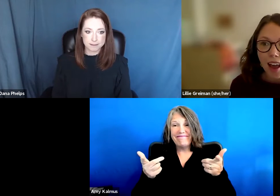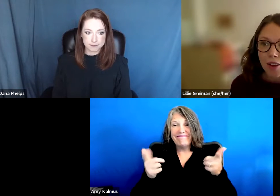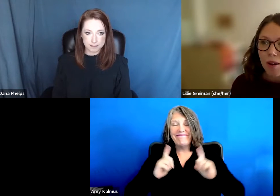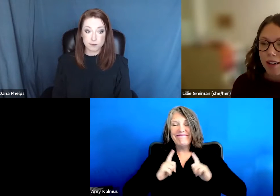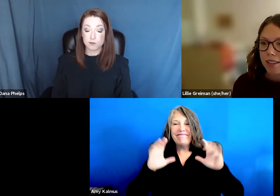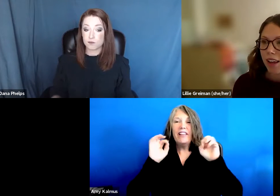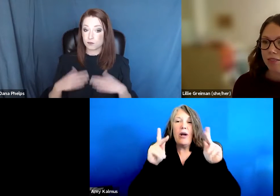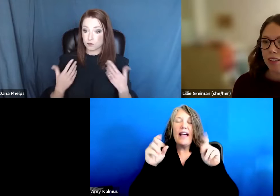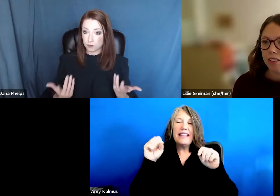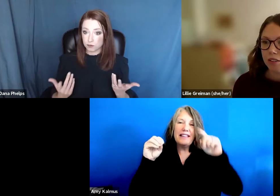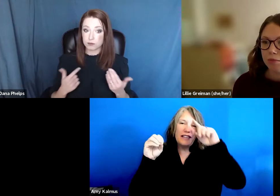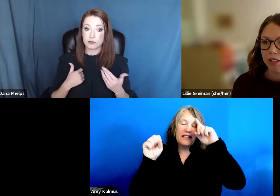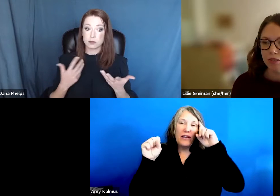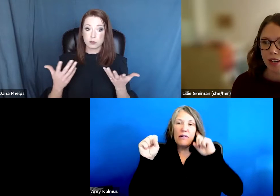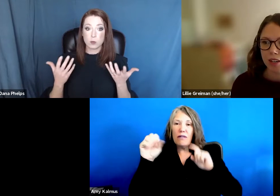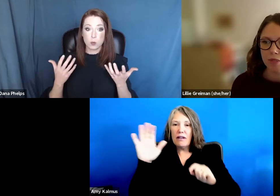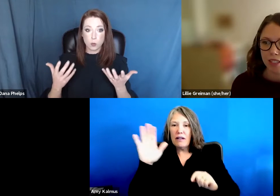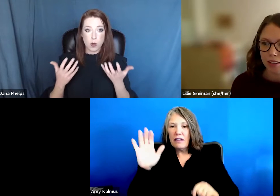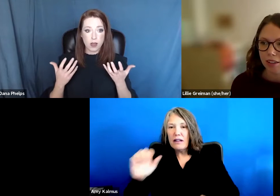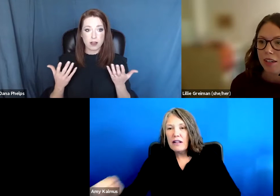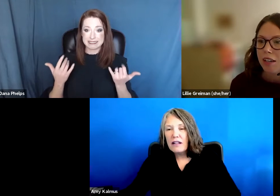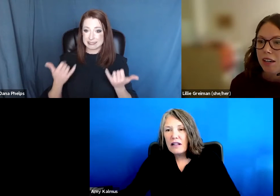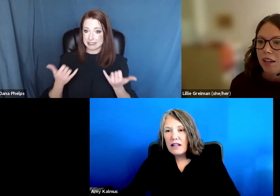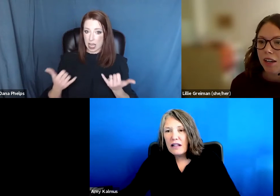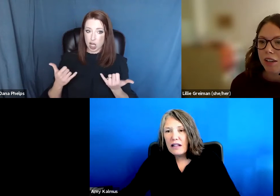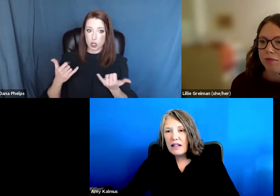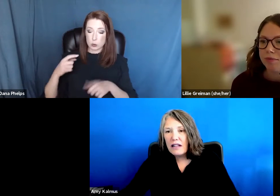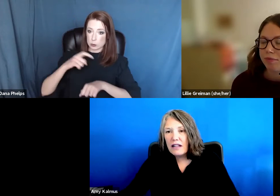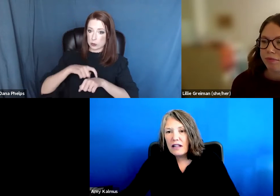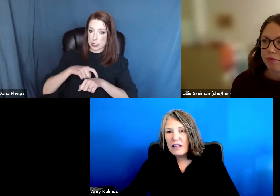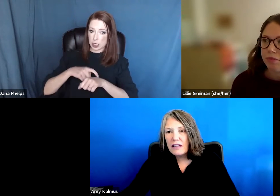So yeah, I want to have a little bit of time here